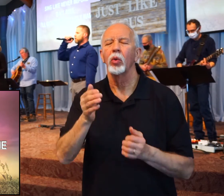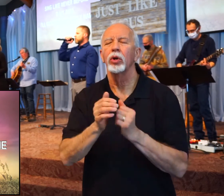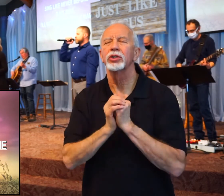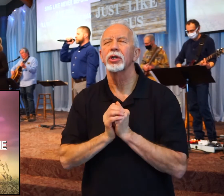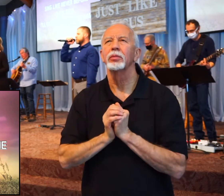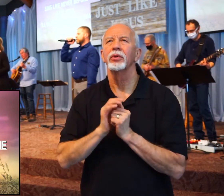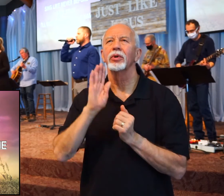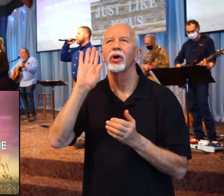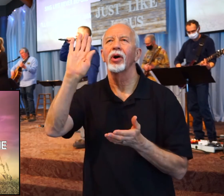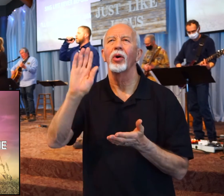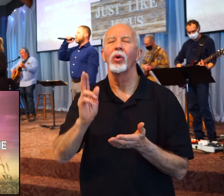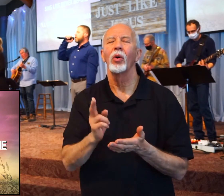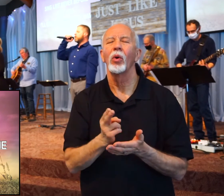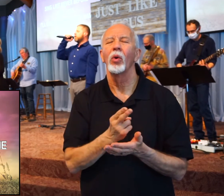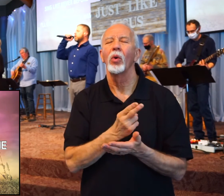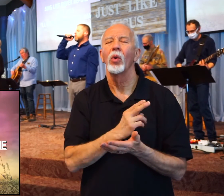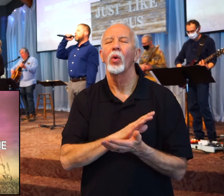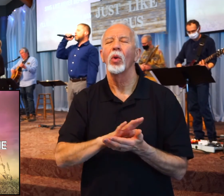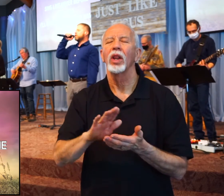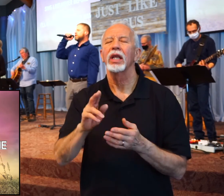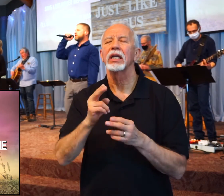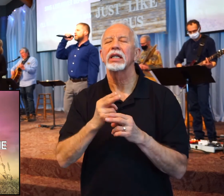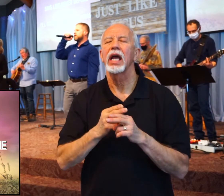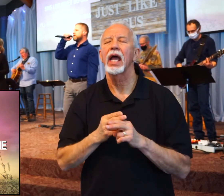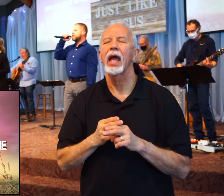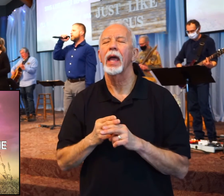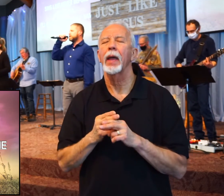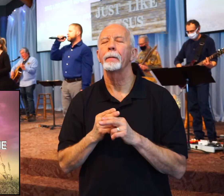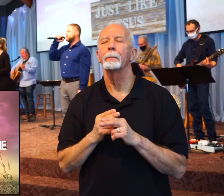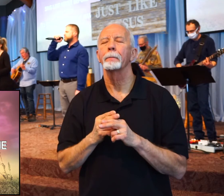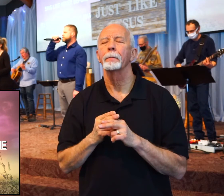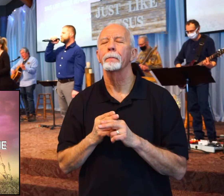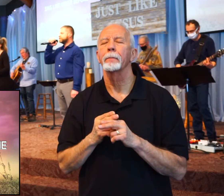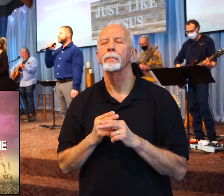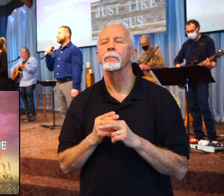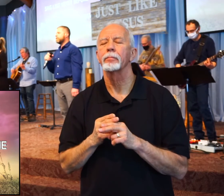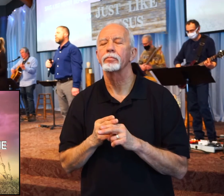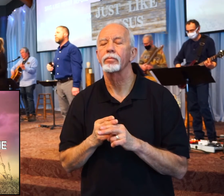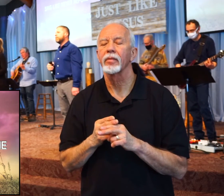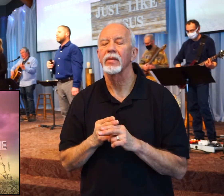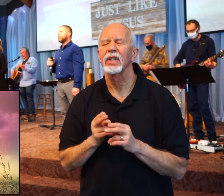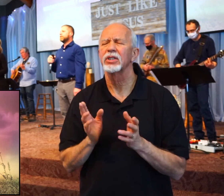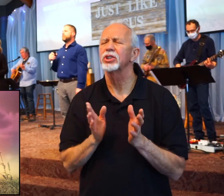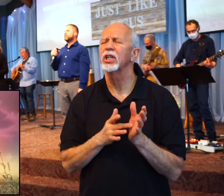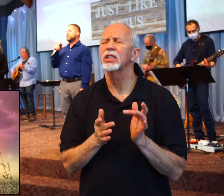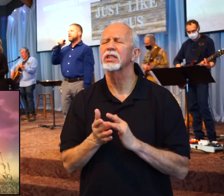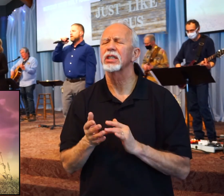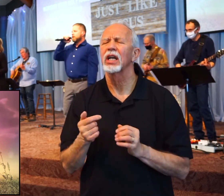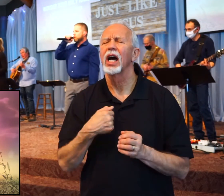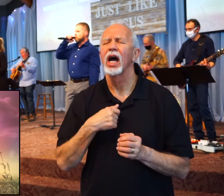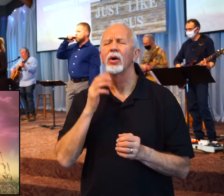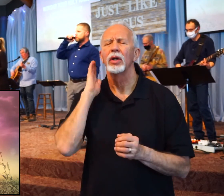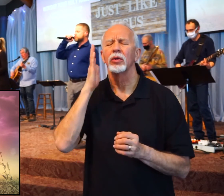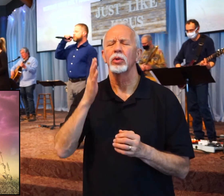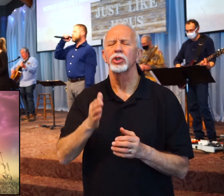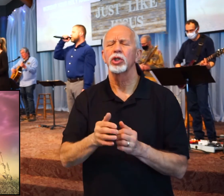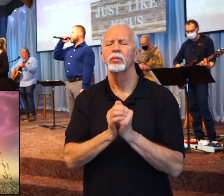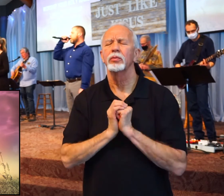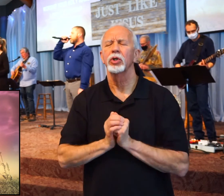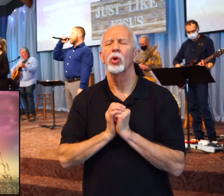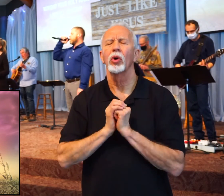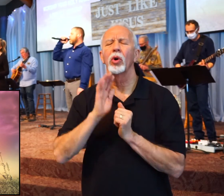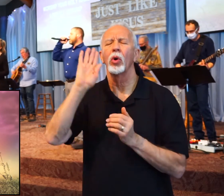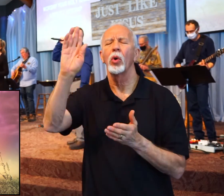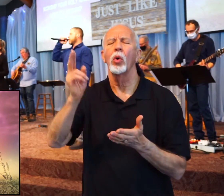I'll worship your holy name. Jesus, I will worship